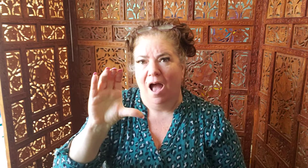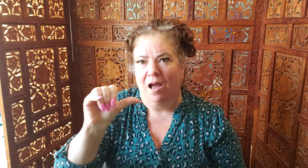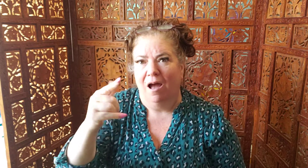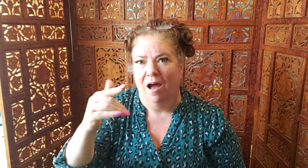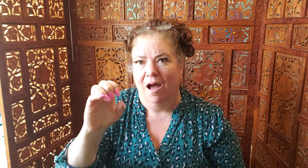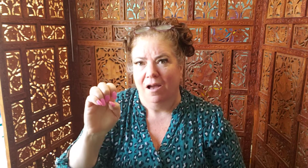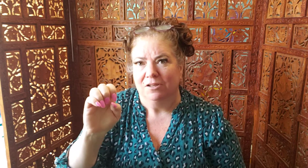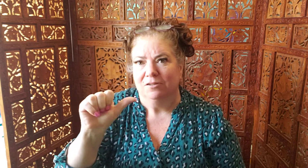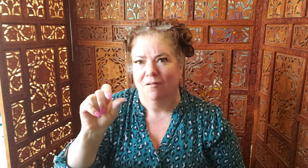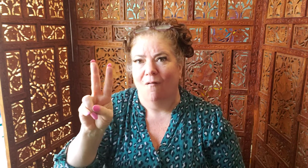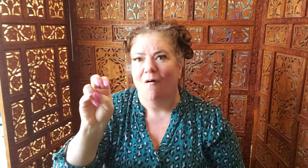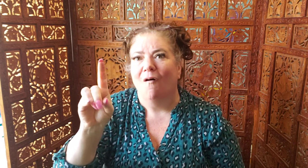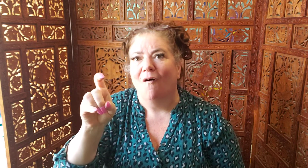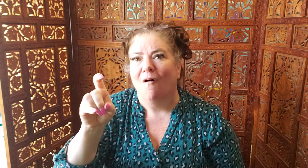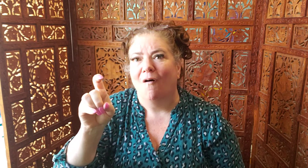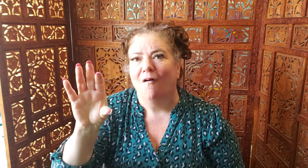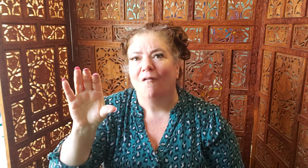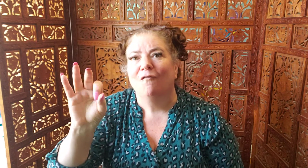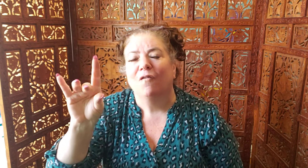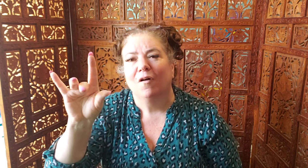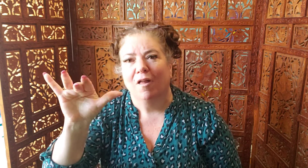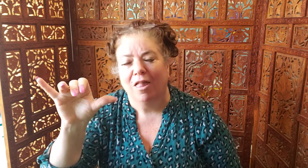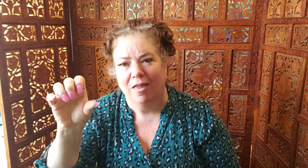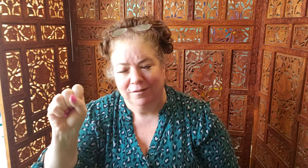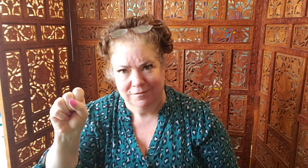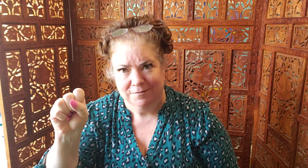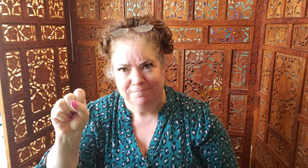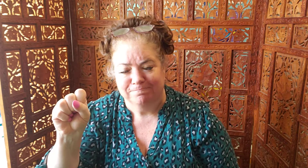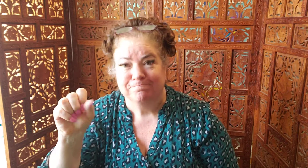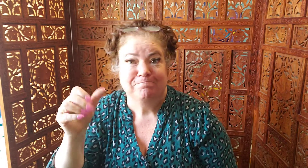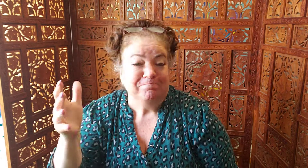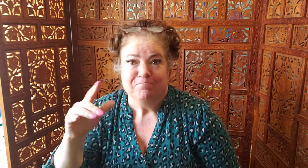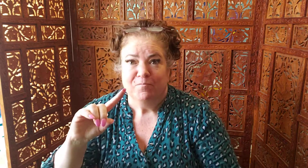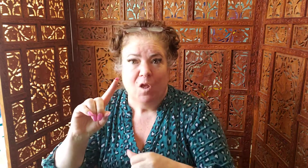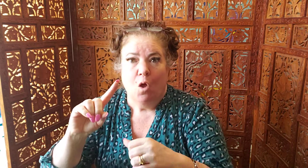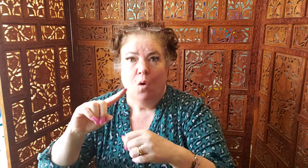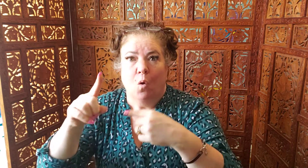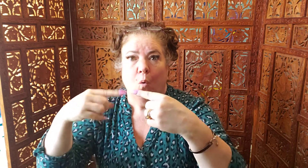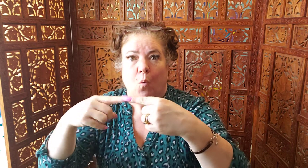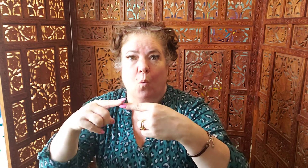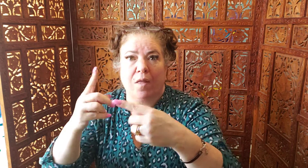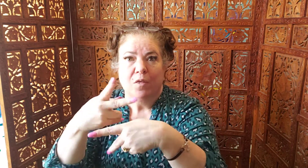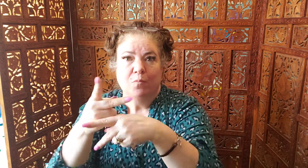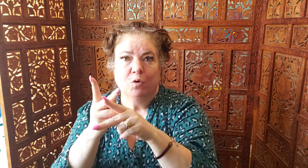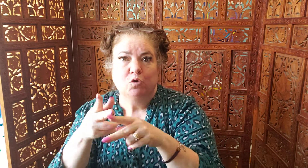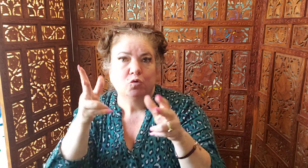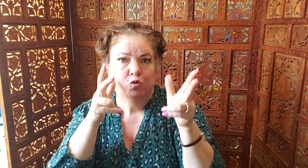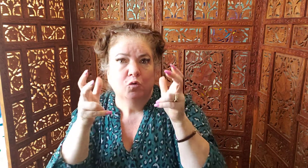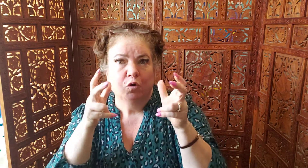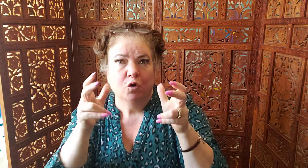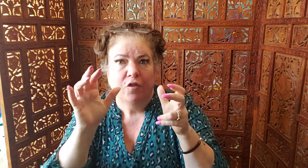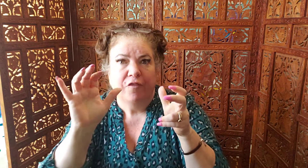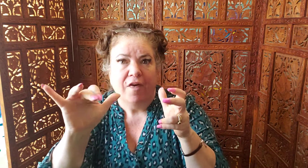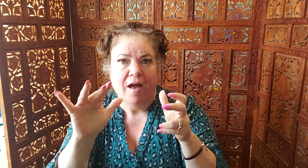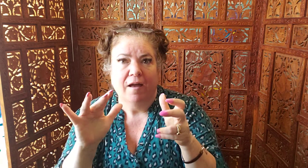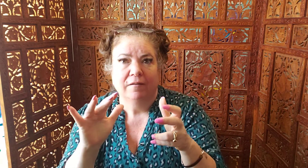Larry Herman's apartment to listen to the score, he agreed immediately to produce the show. He thought it was one of the best scores ever